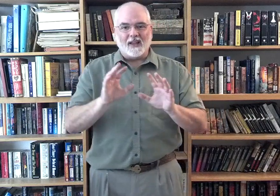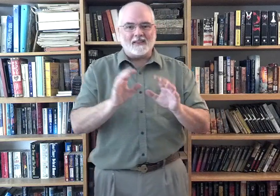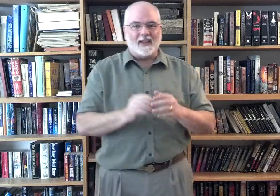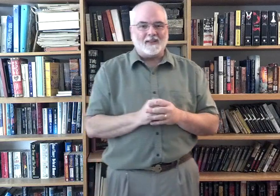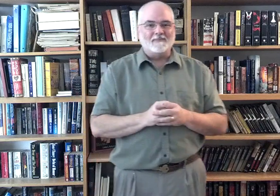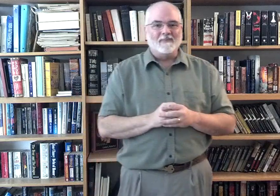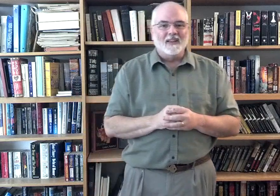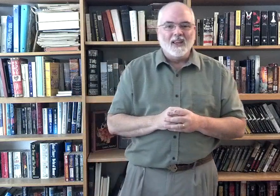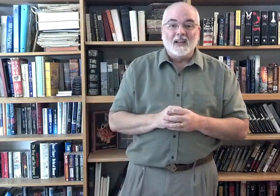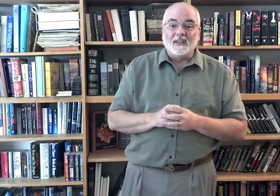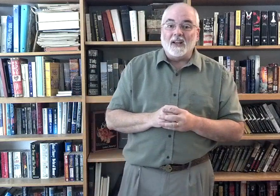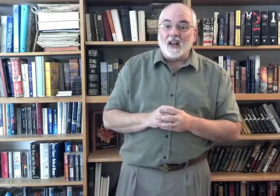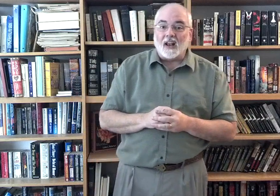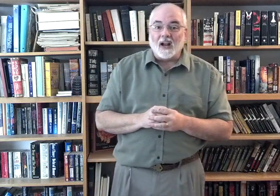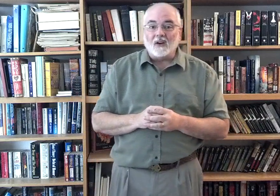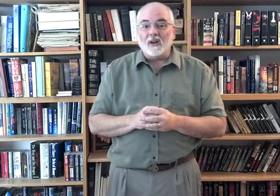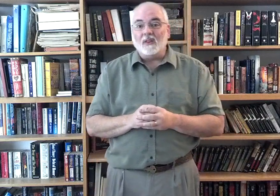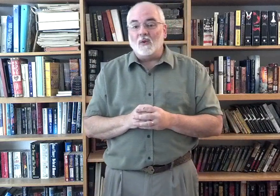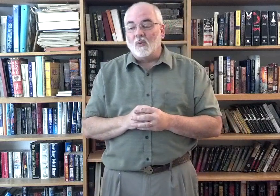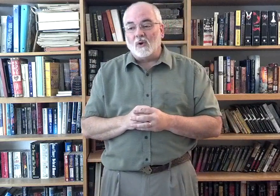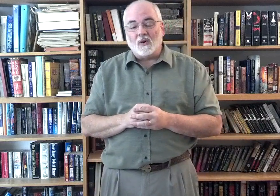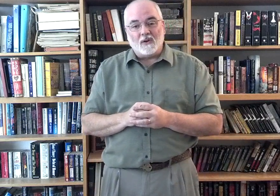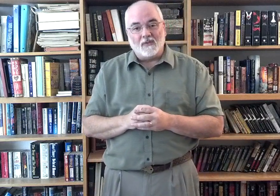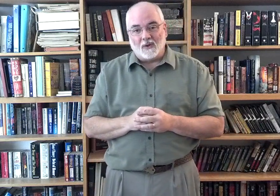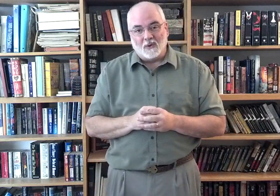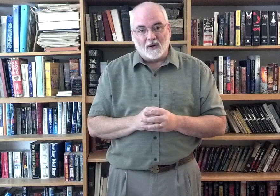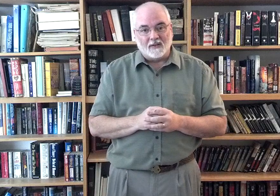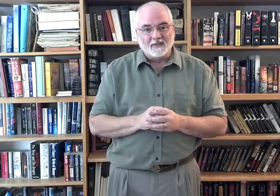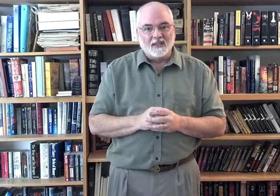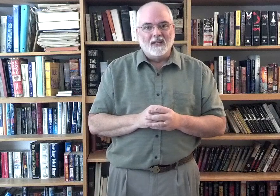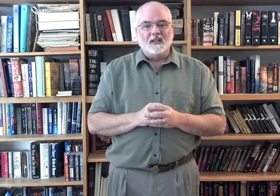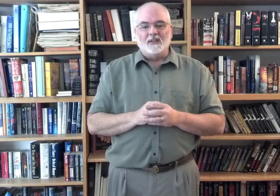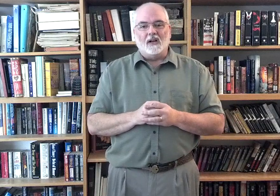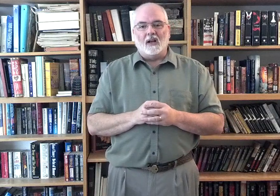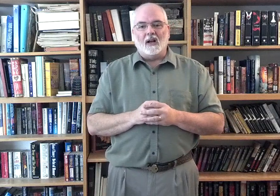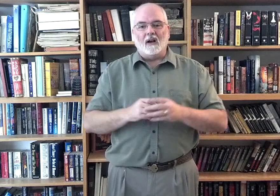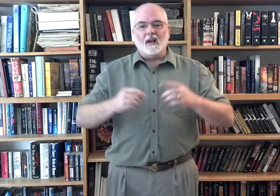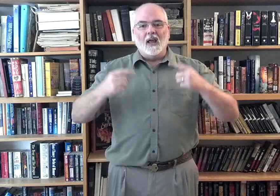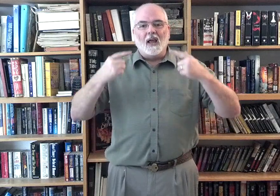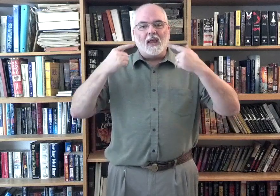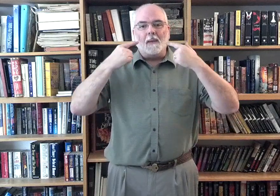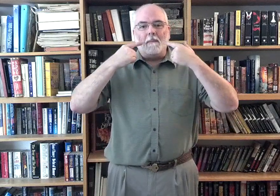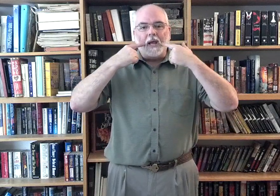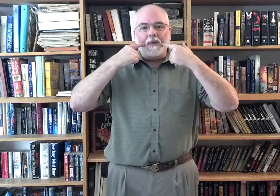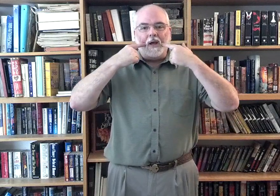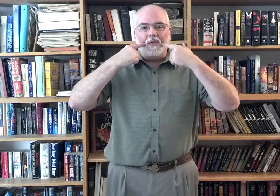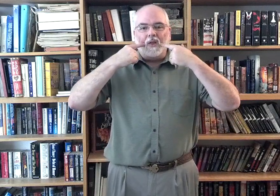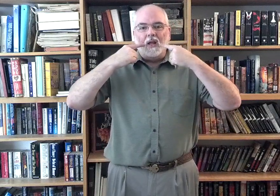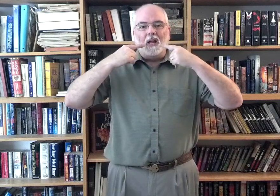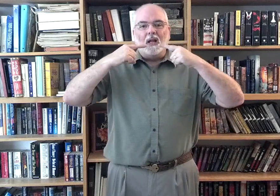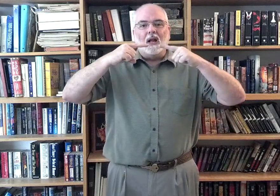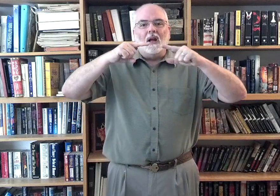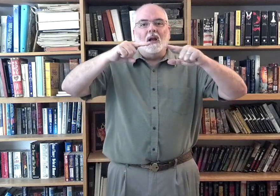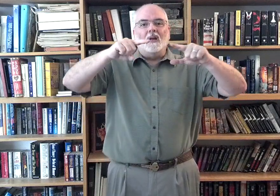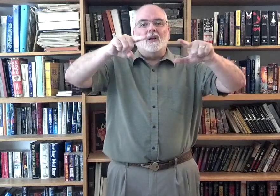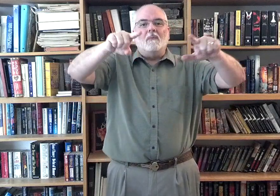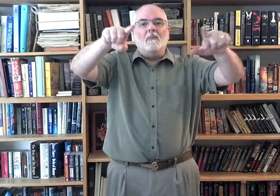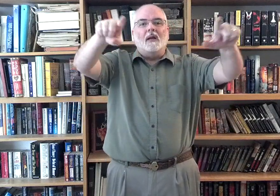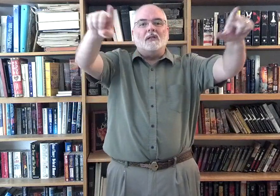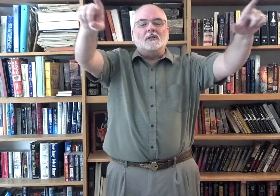that. Declaring the word of the Lord. Declare. In my mouth, being